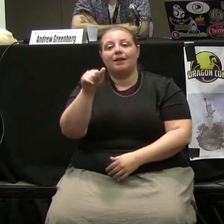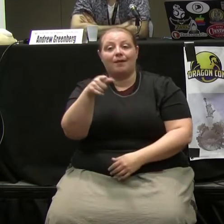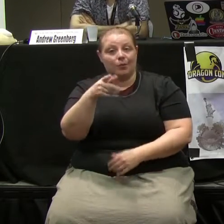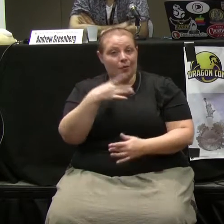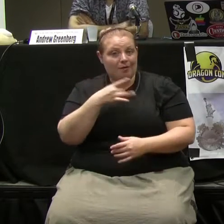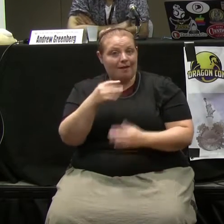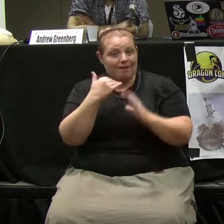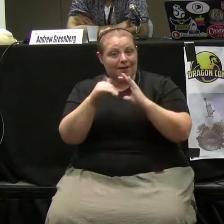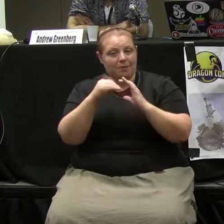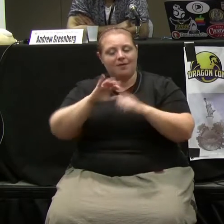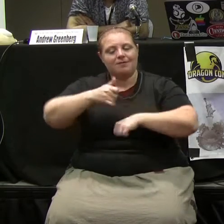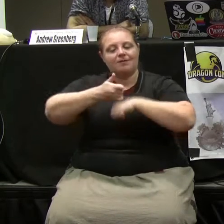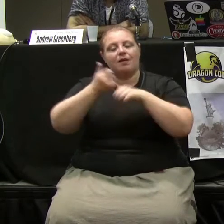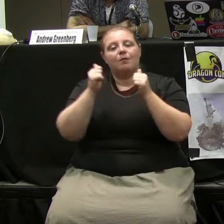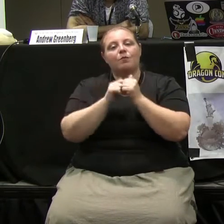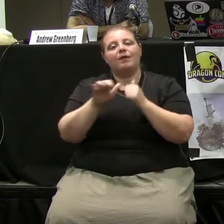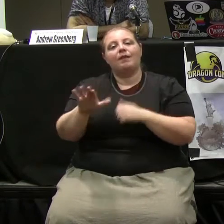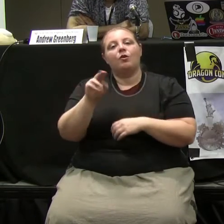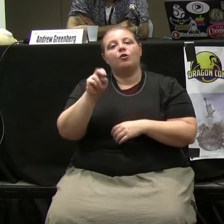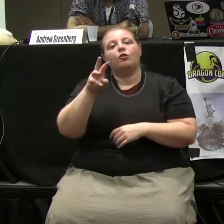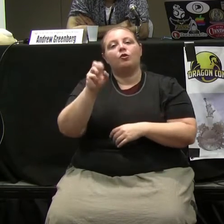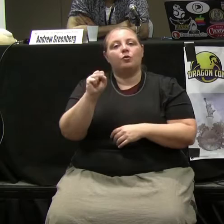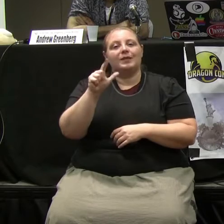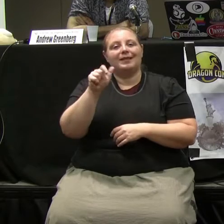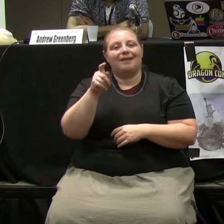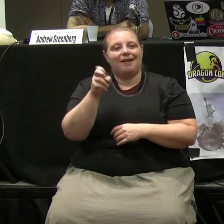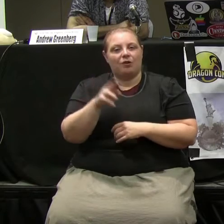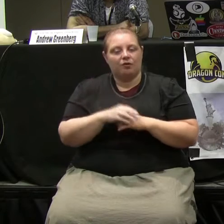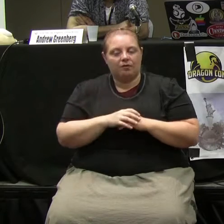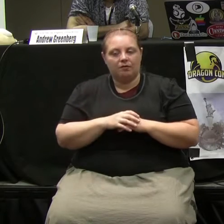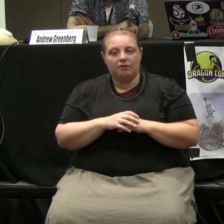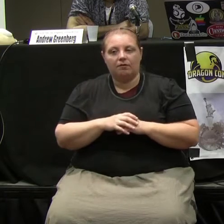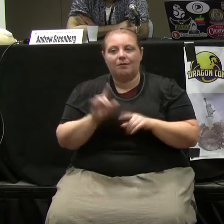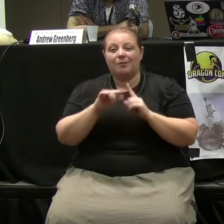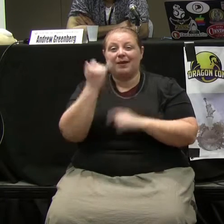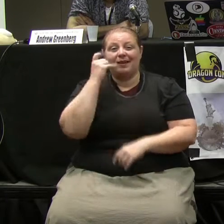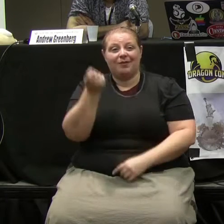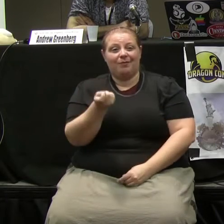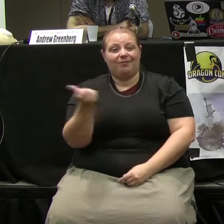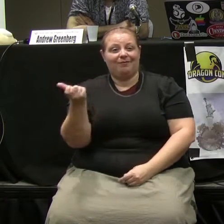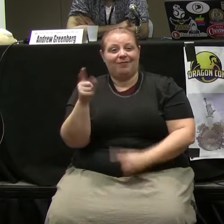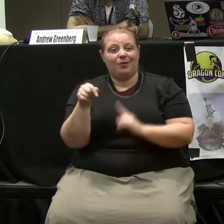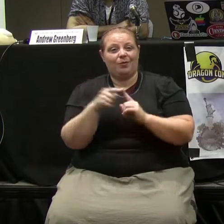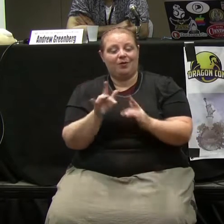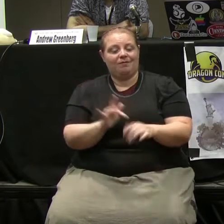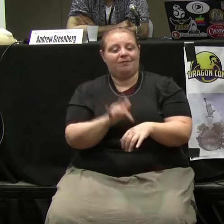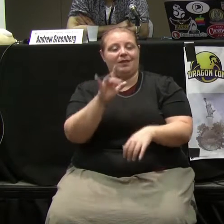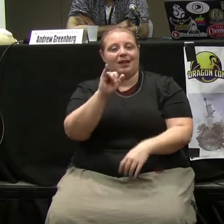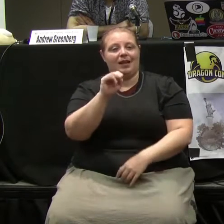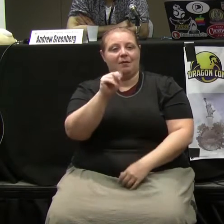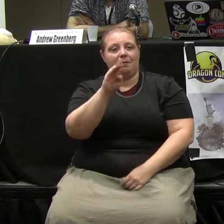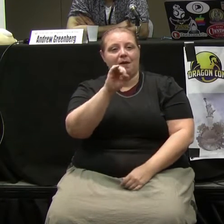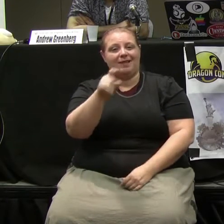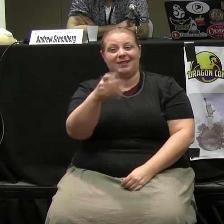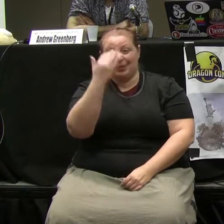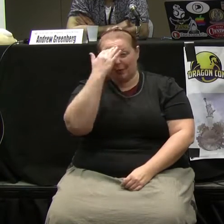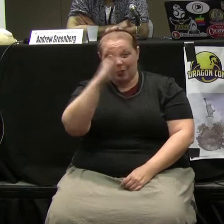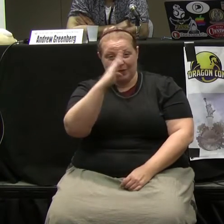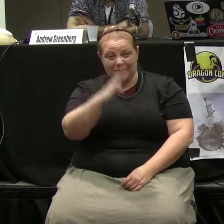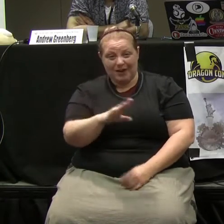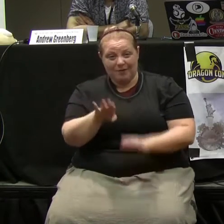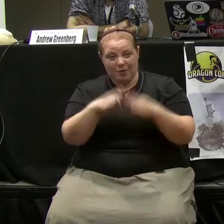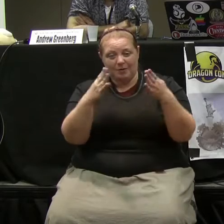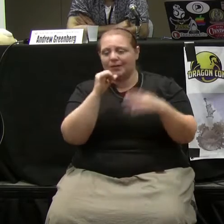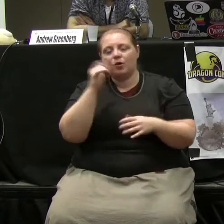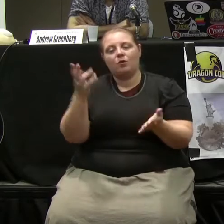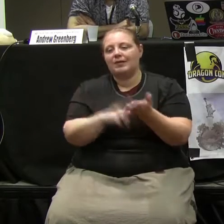email user, sign up for their newsletters. But if you're somebody who deletes junk email when it hits your inbox and you know you never open those things, don't